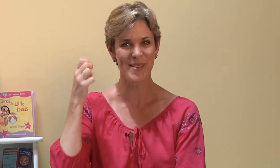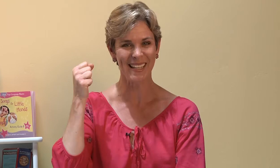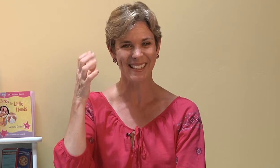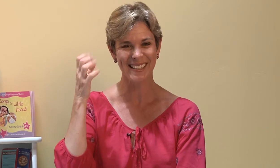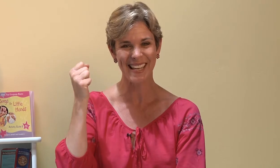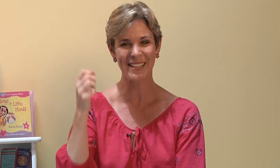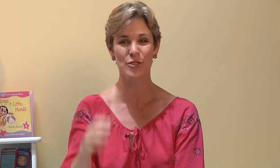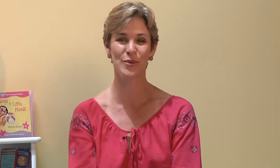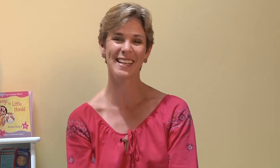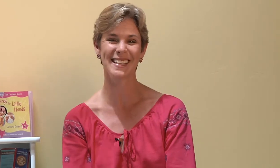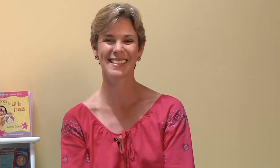Milk's a treat.